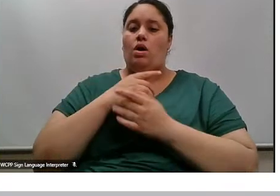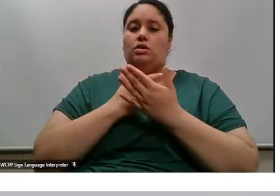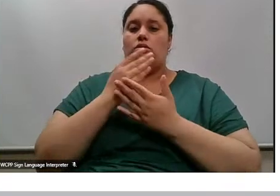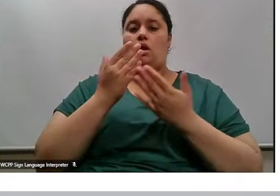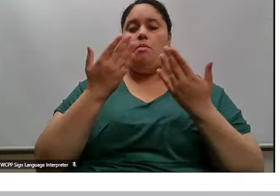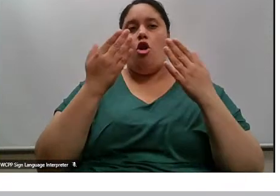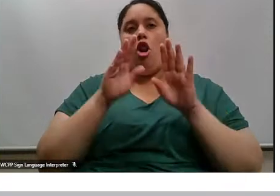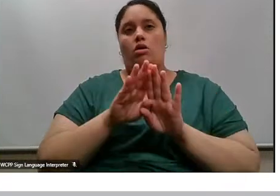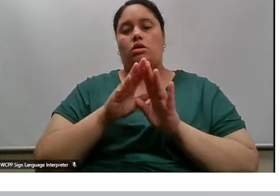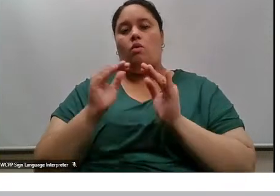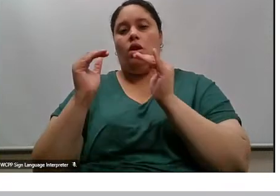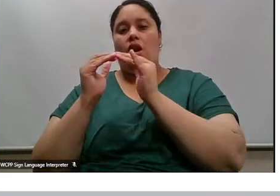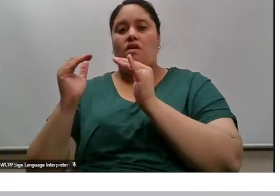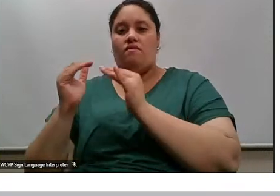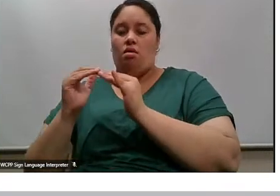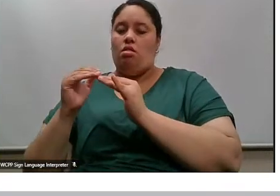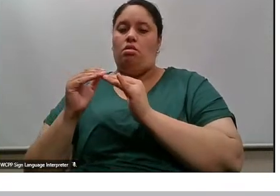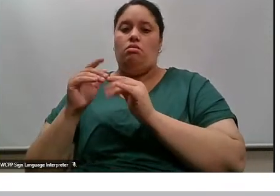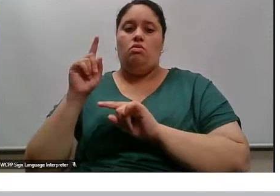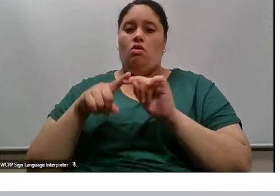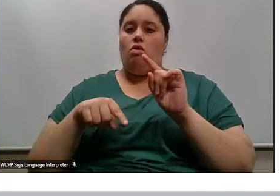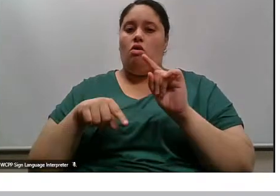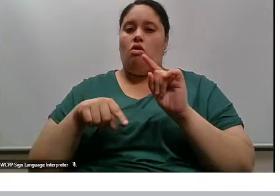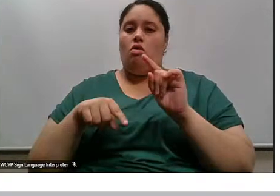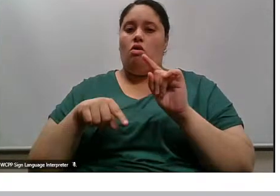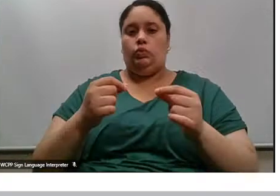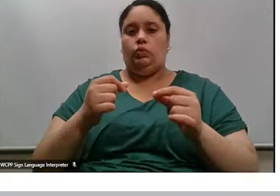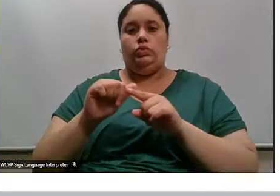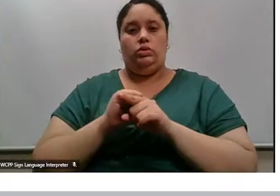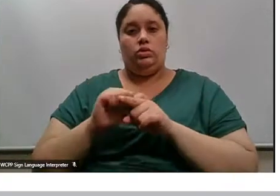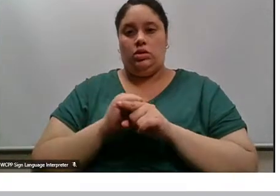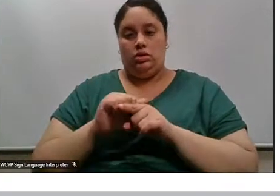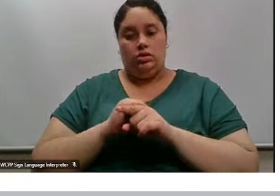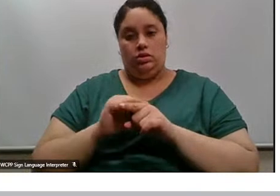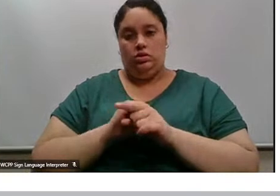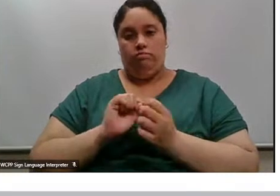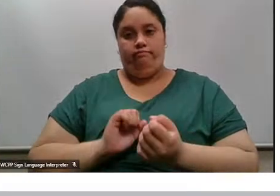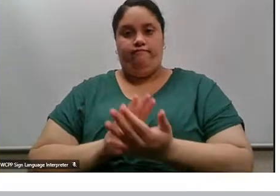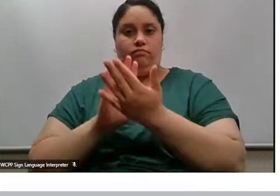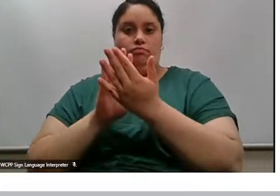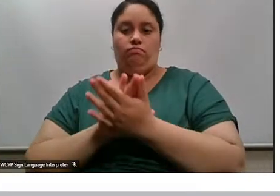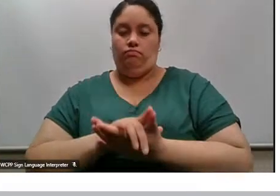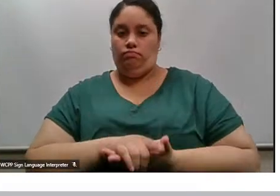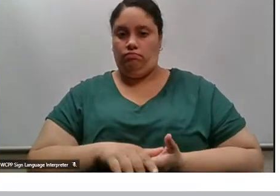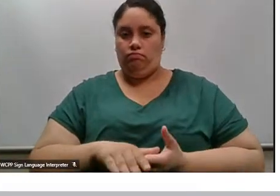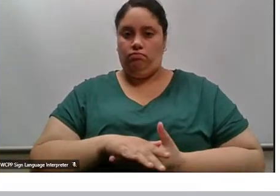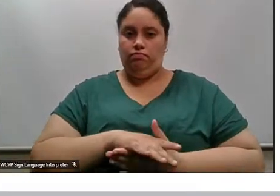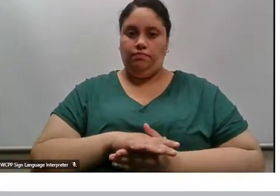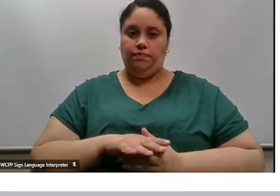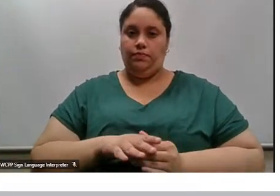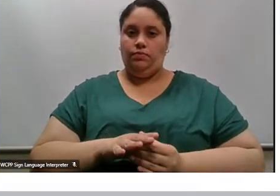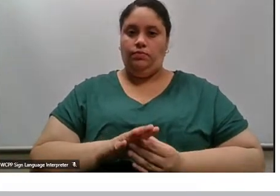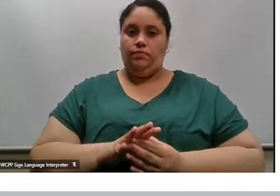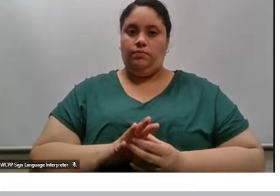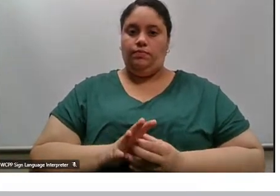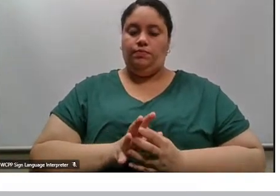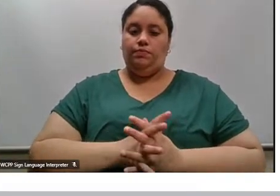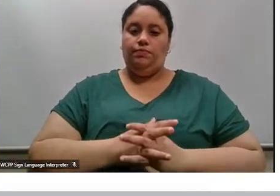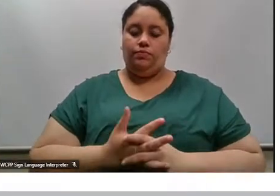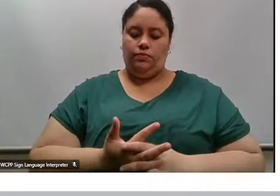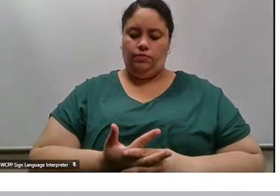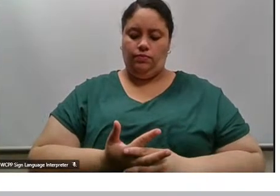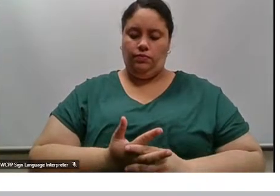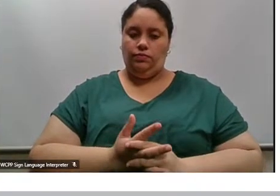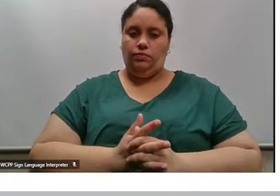of the lockdown, they could not be in-person training. In terms of the level